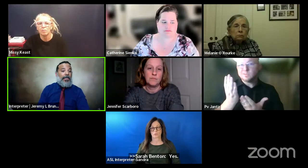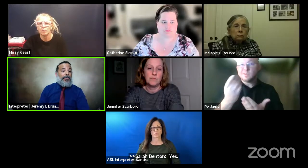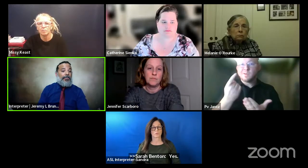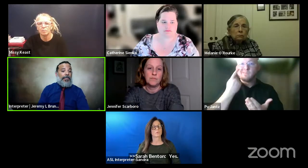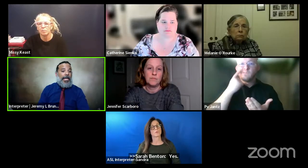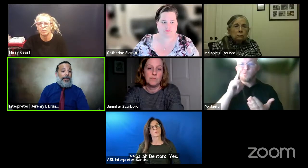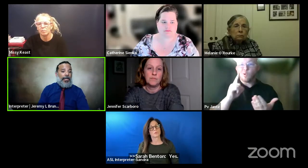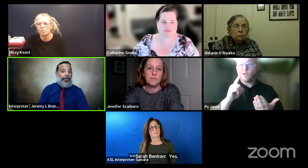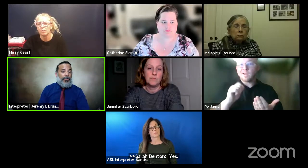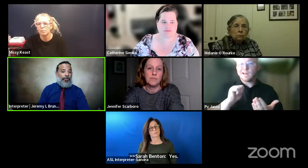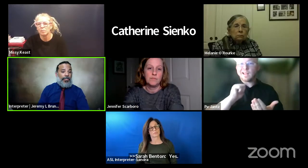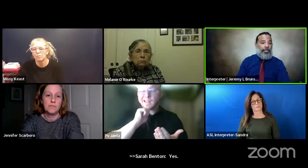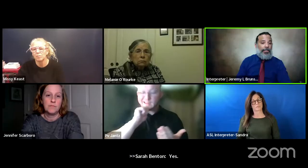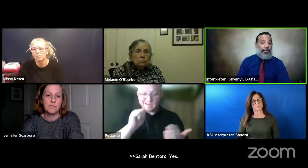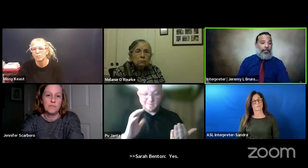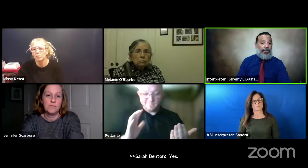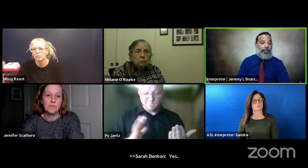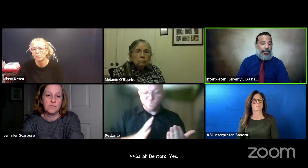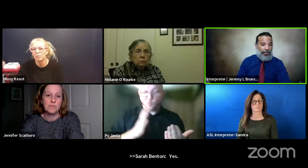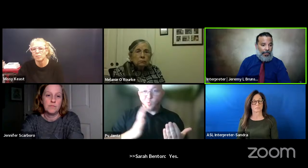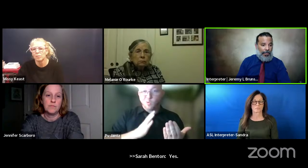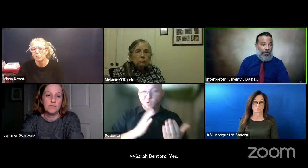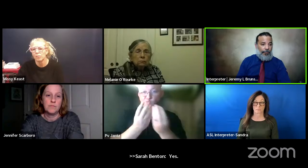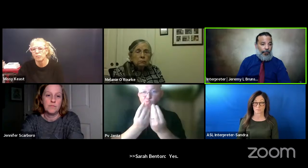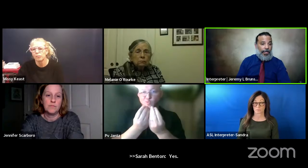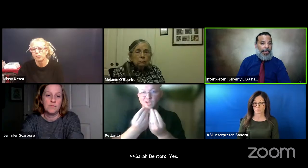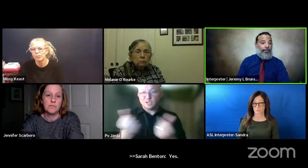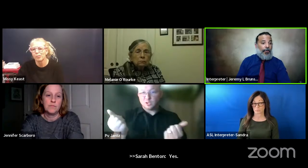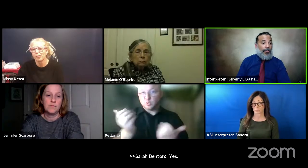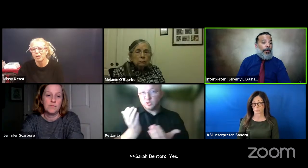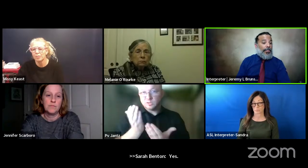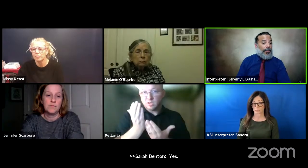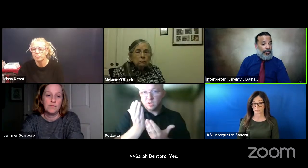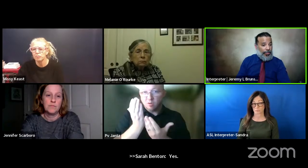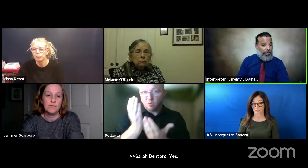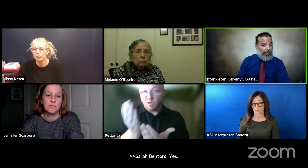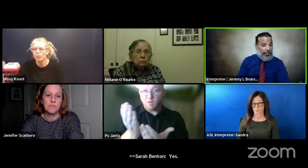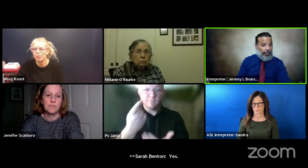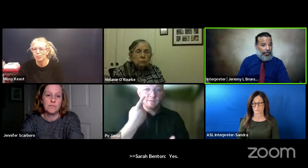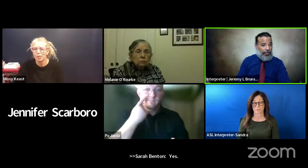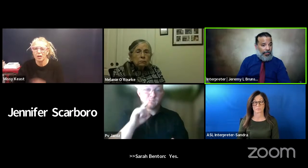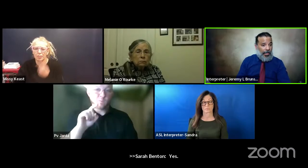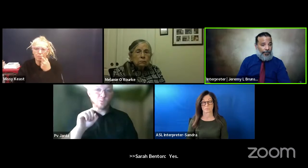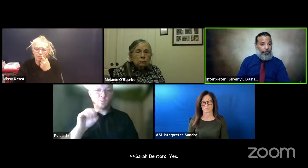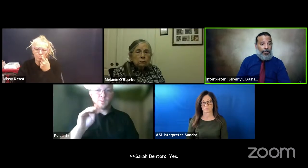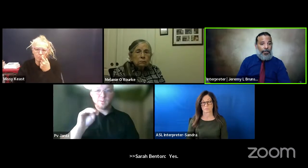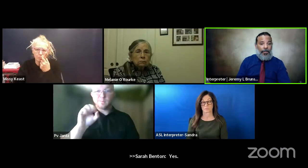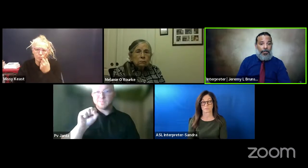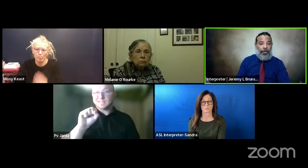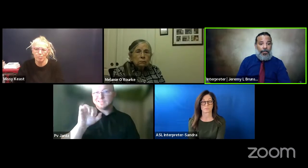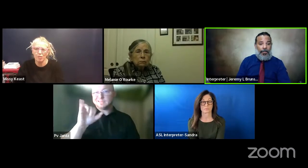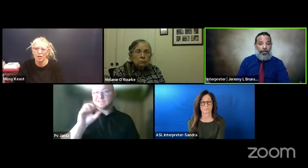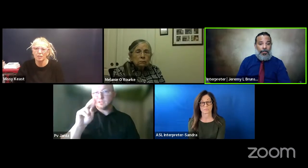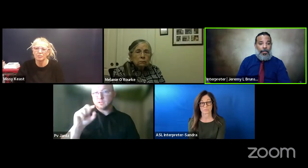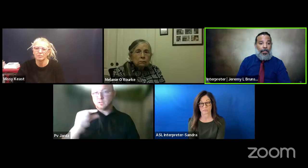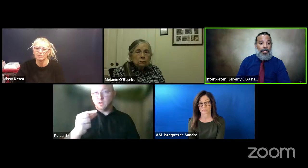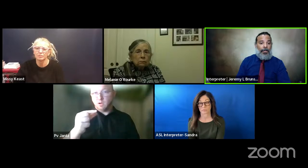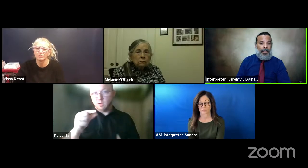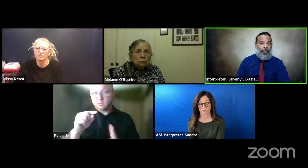I'd like to also now make a motion for an informal resolution offer